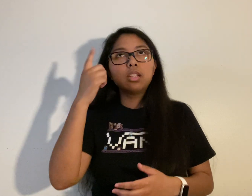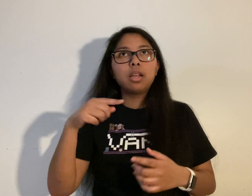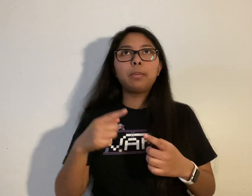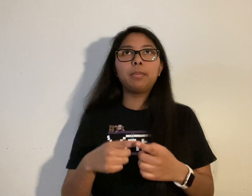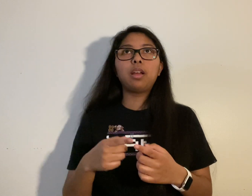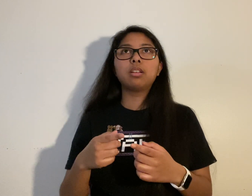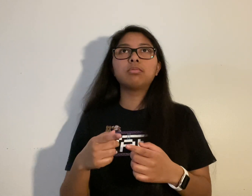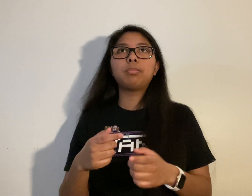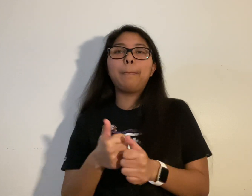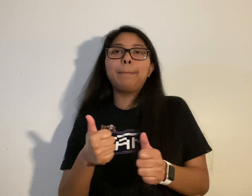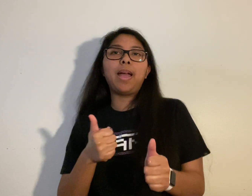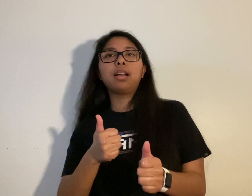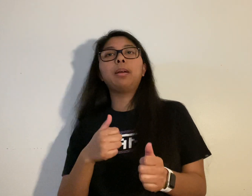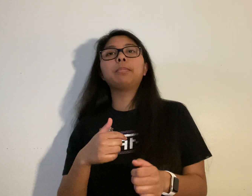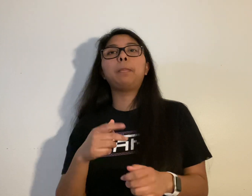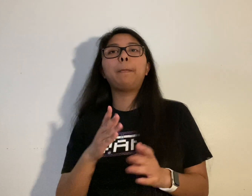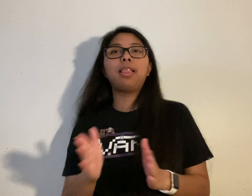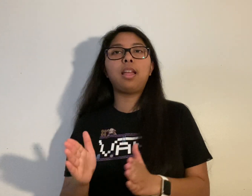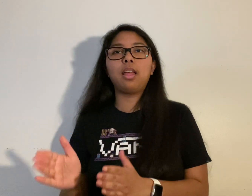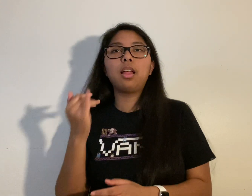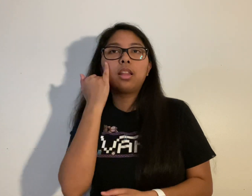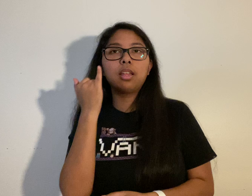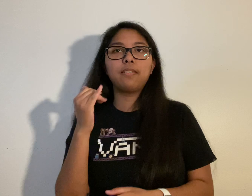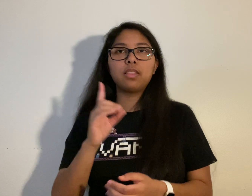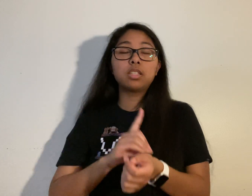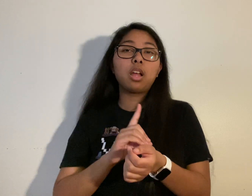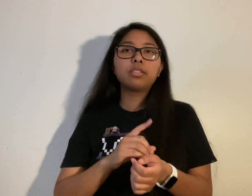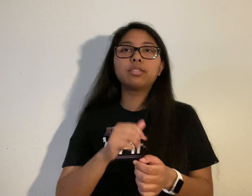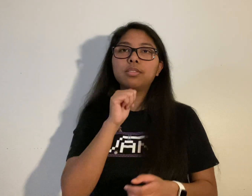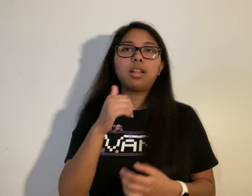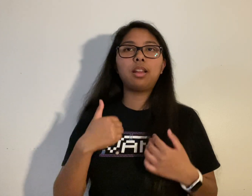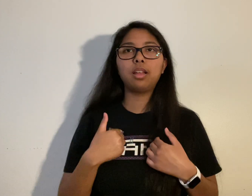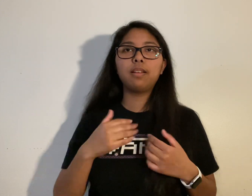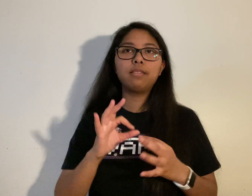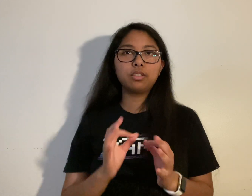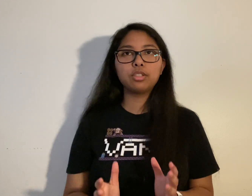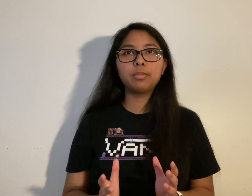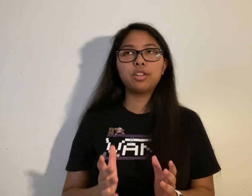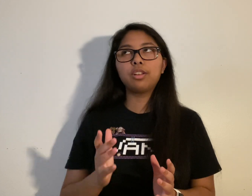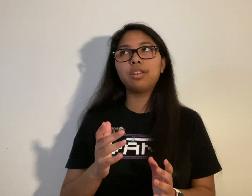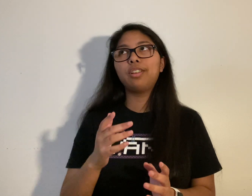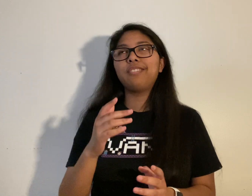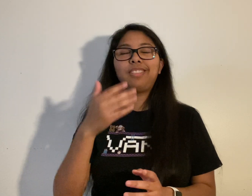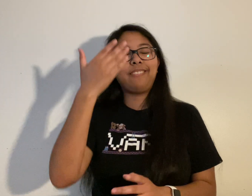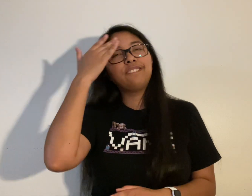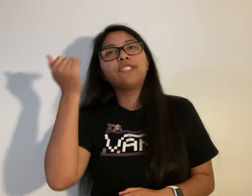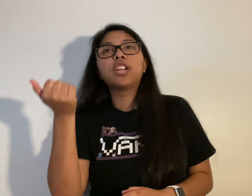an interpreter, or forgets to schedule one, or if the interpreter doesn't show up.